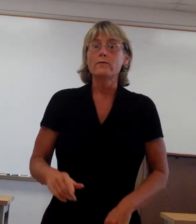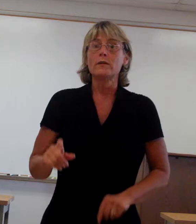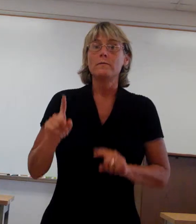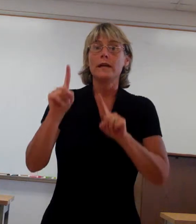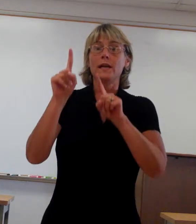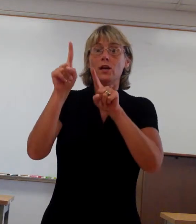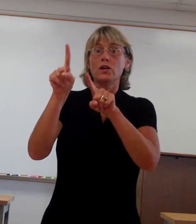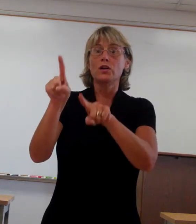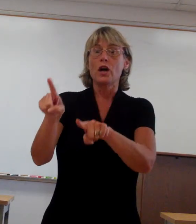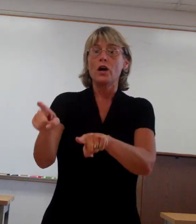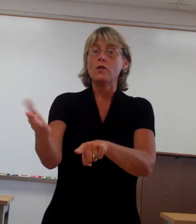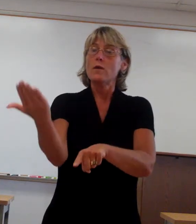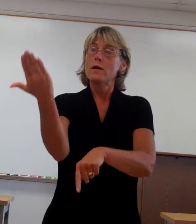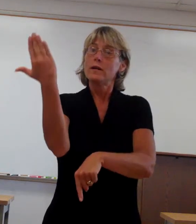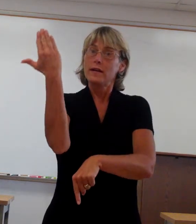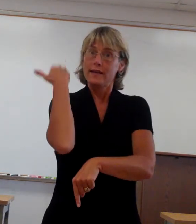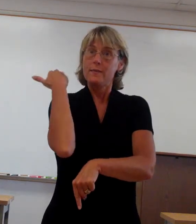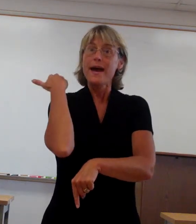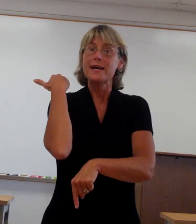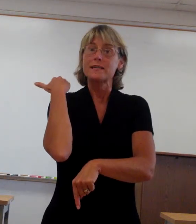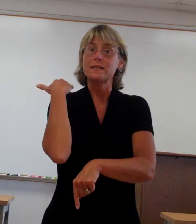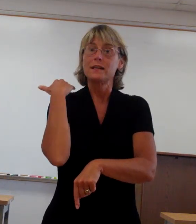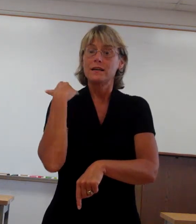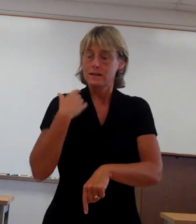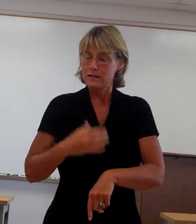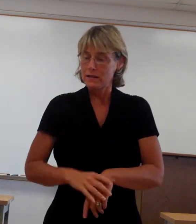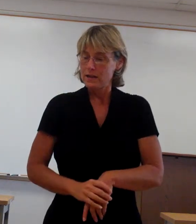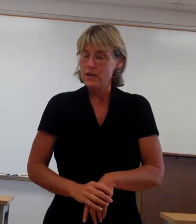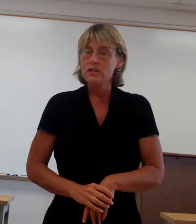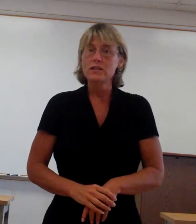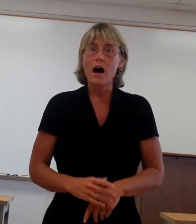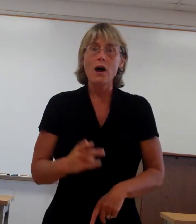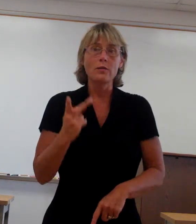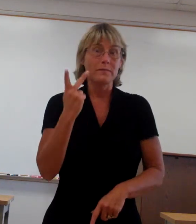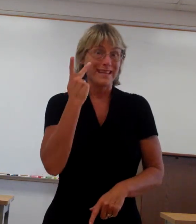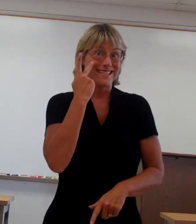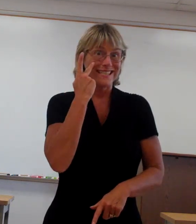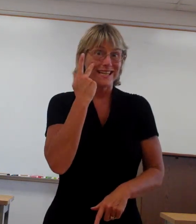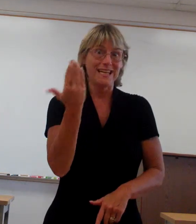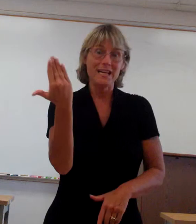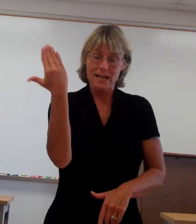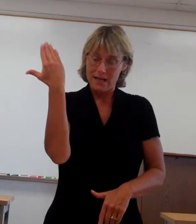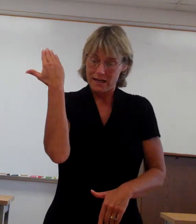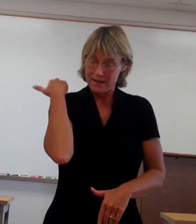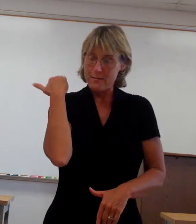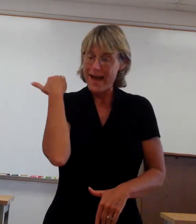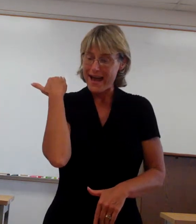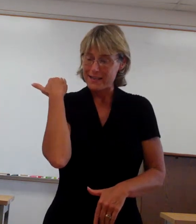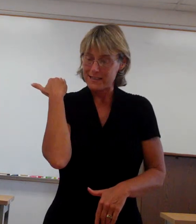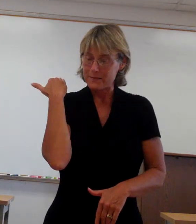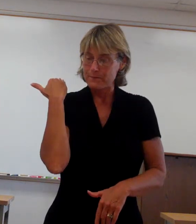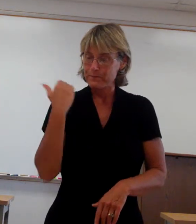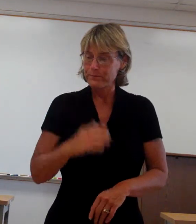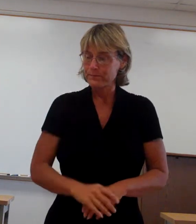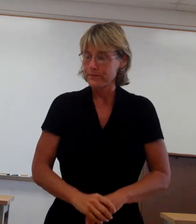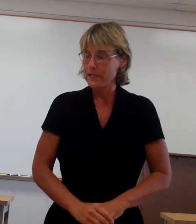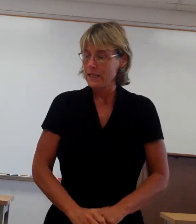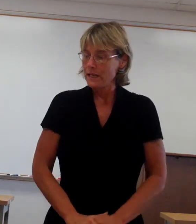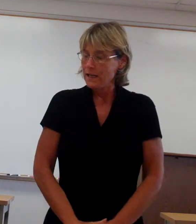would be go in the past. Saw would be see in the past.